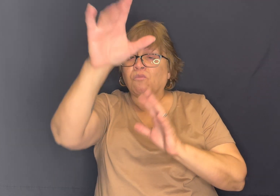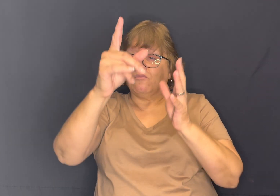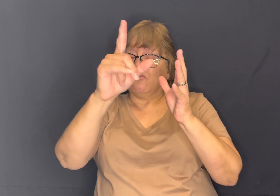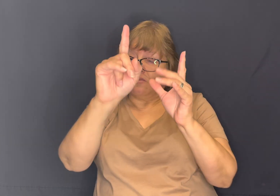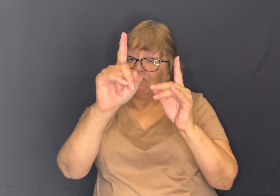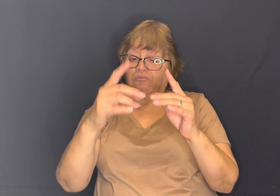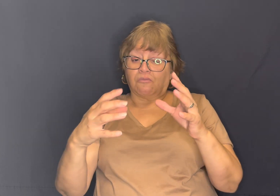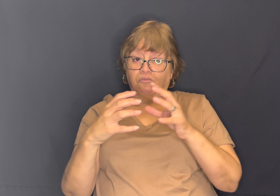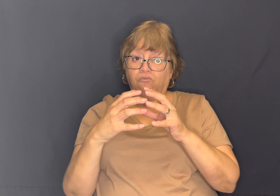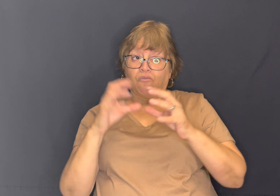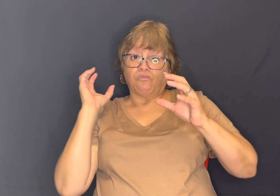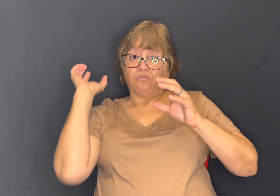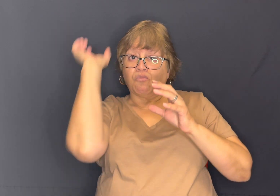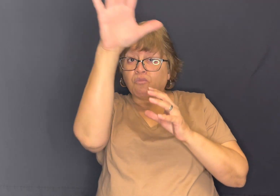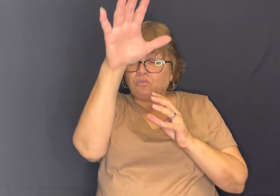Throw.